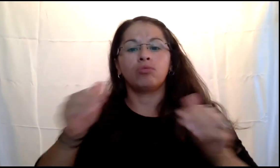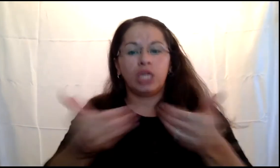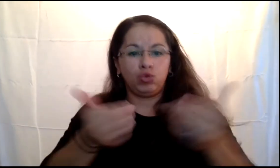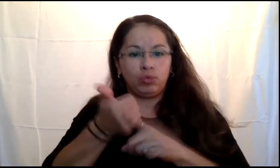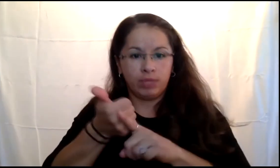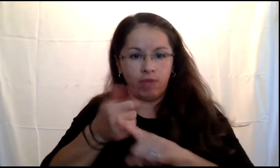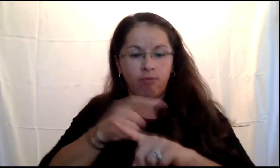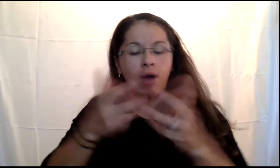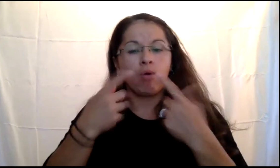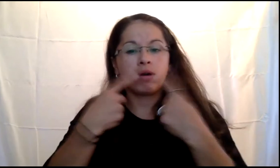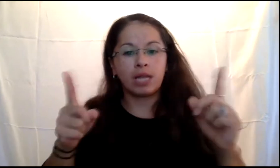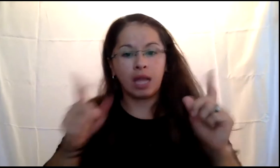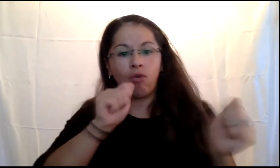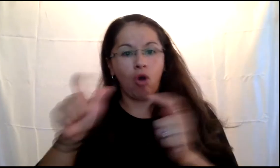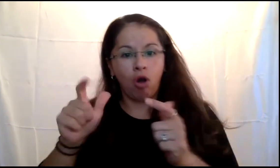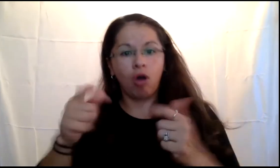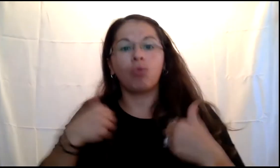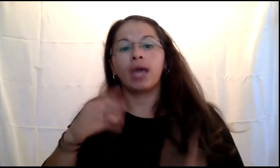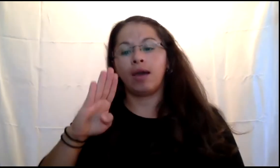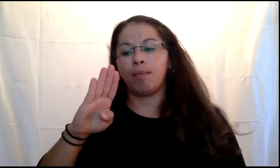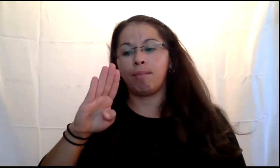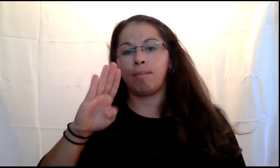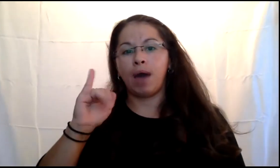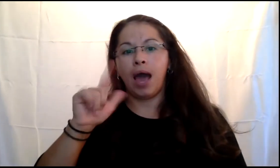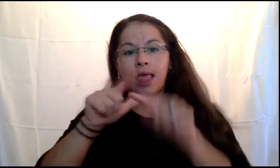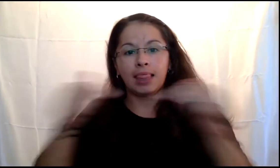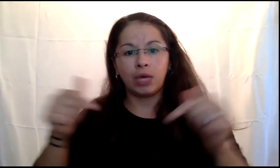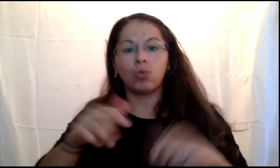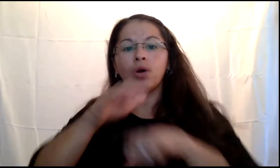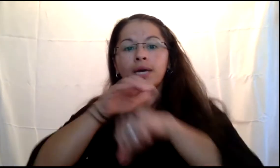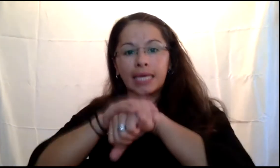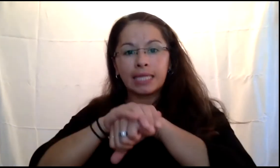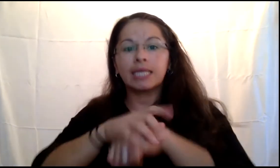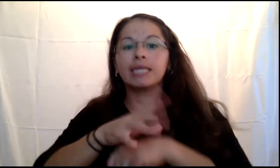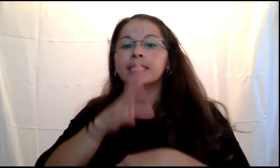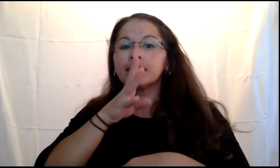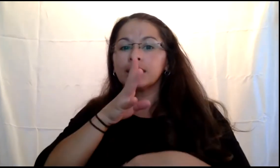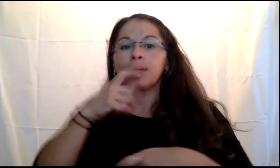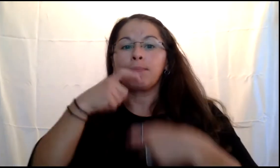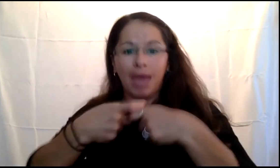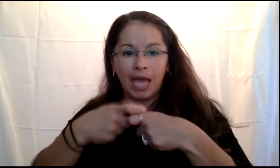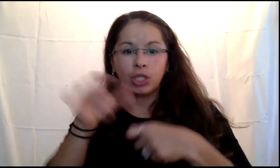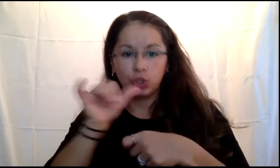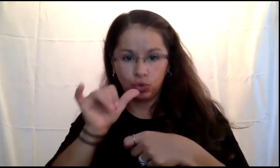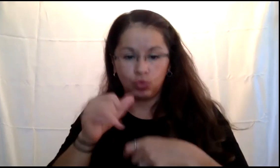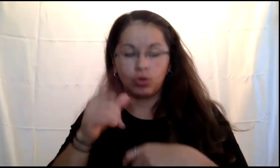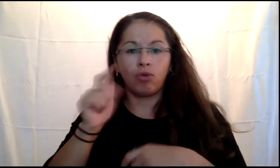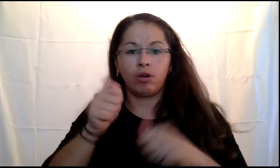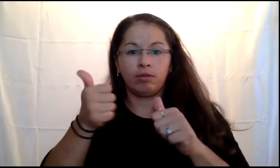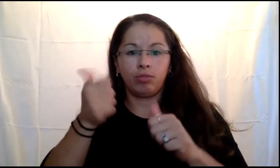do have a couple of bilingual English and Spanish speakers between myself and the panelists this evening. So if anybody needs anything